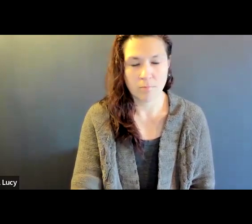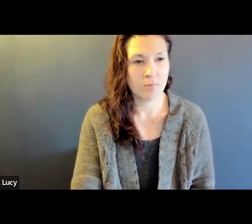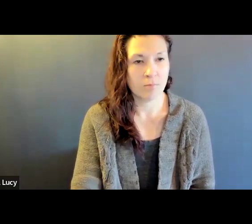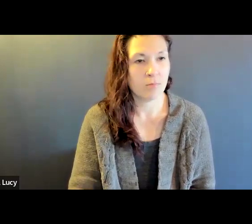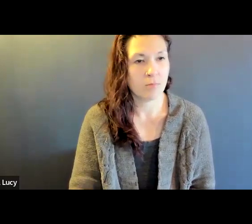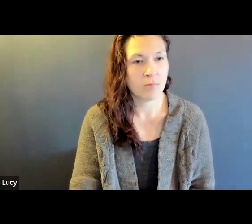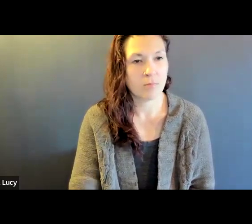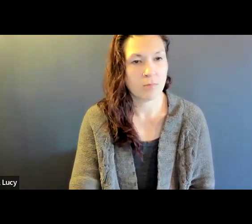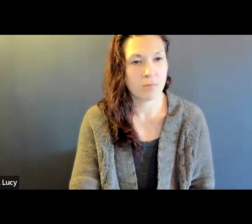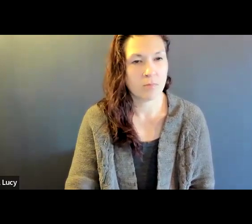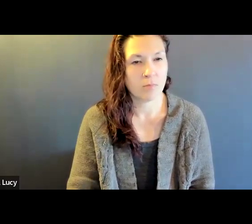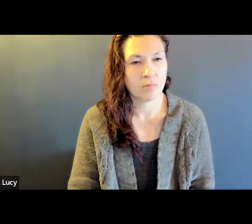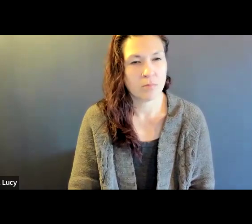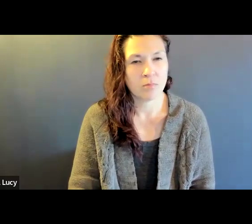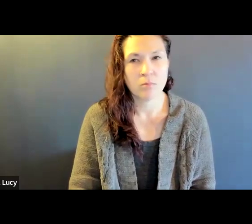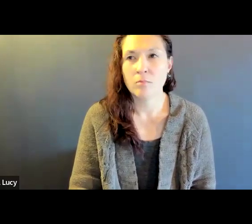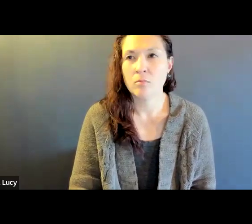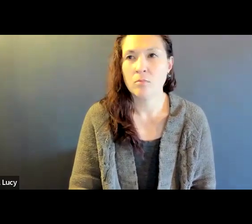Great, thank you.